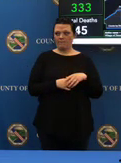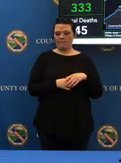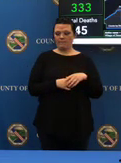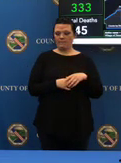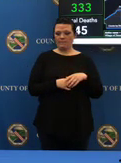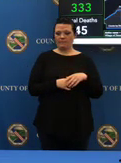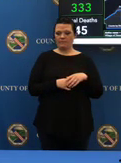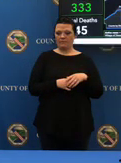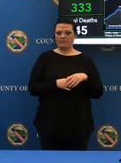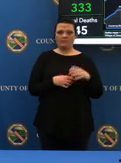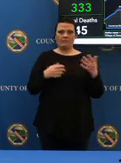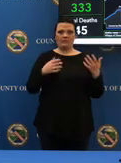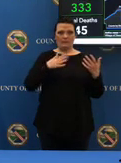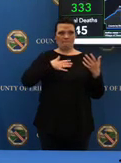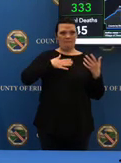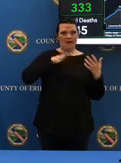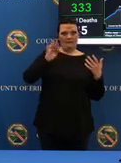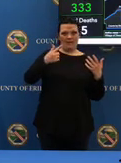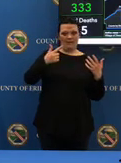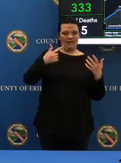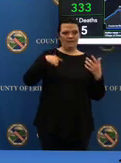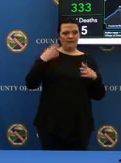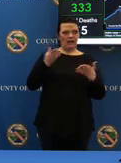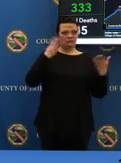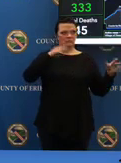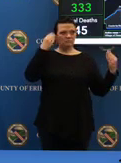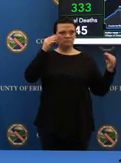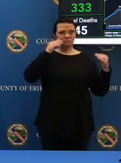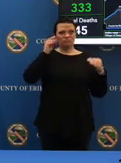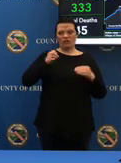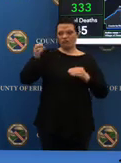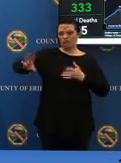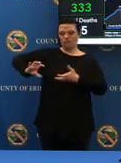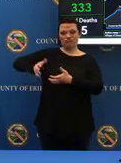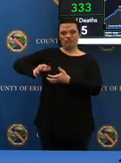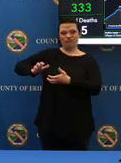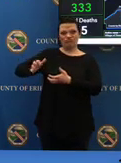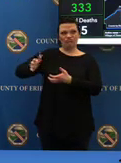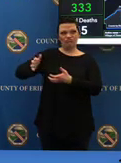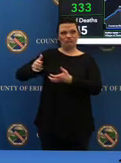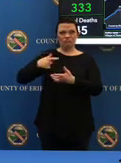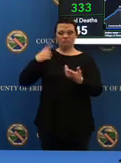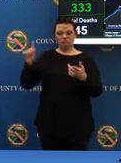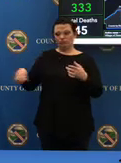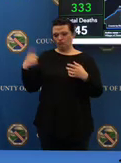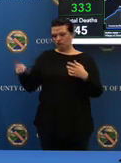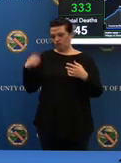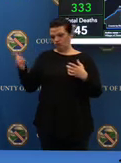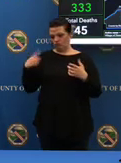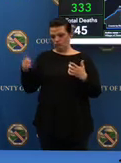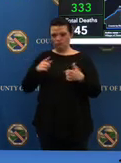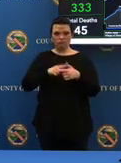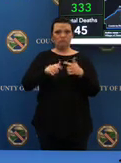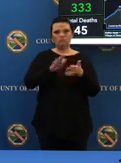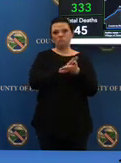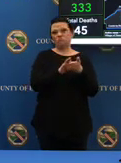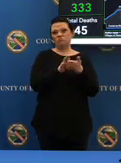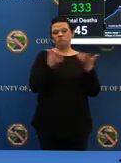I've actually thrown my bags in the washer after every time I've used them and quickly throw them in the dryer. They dry up nicely, they're